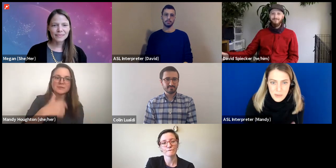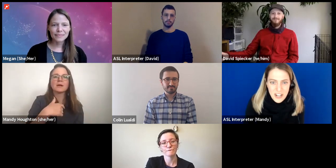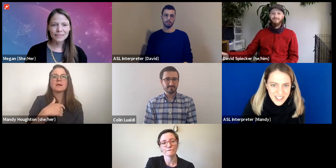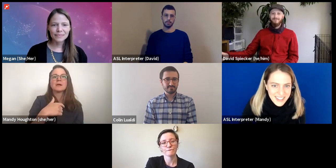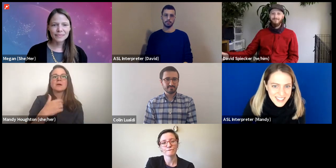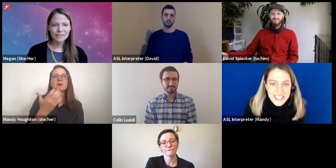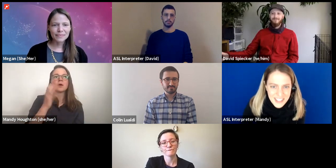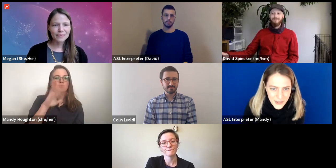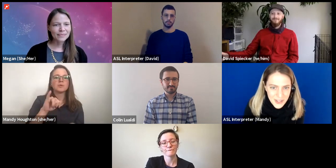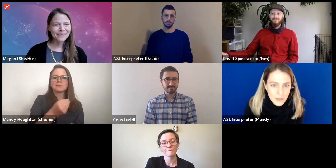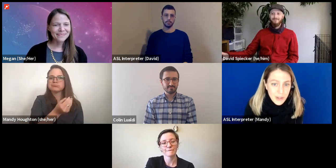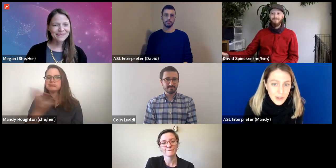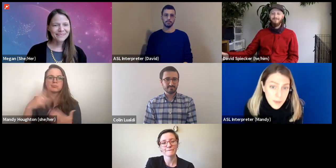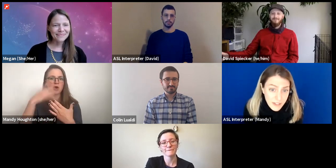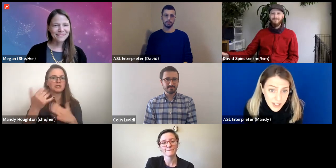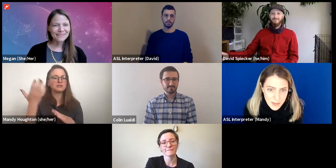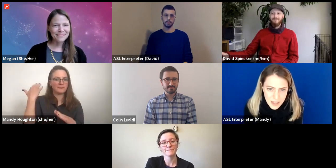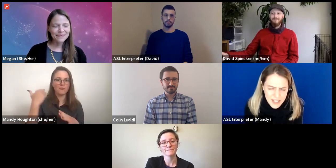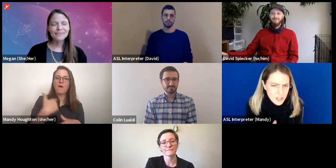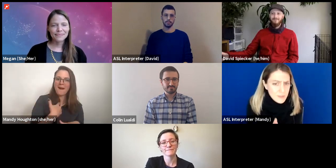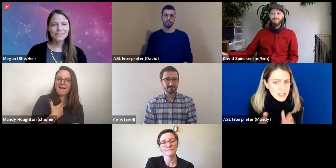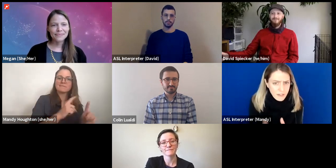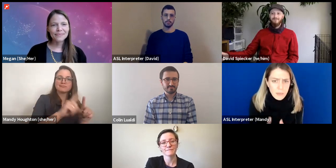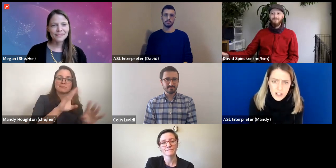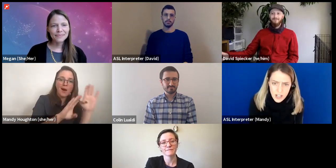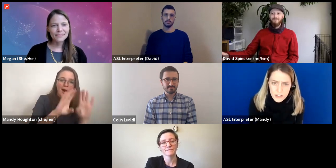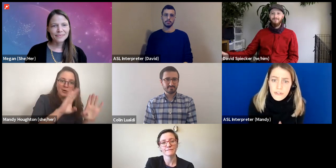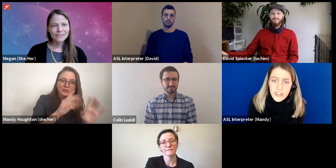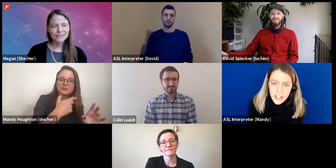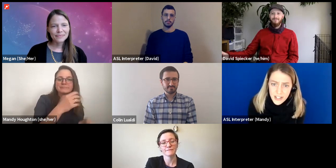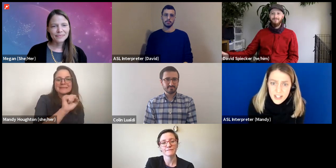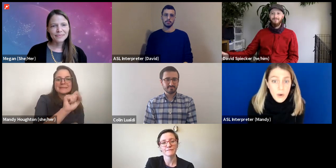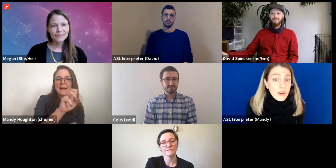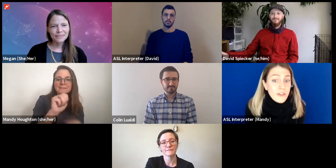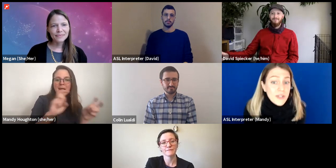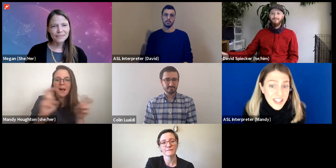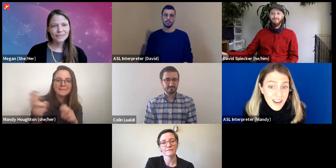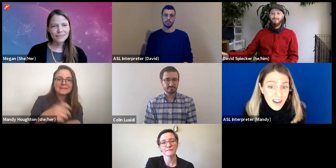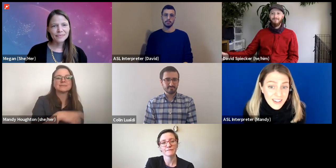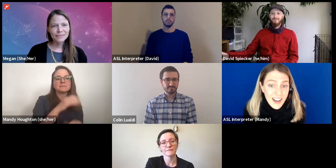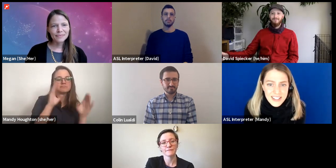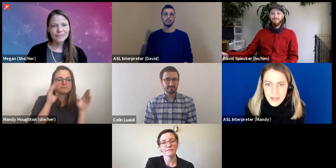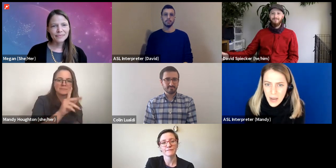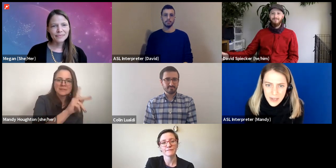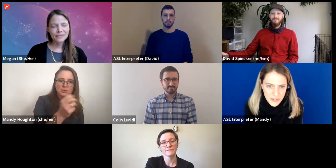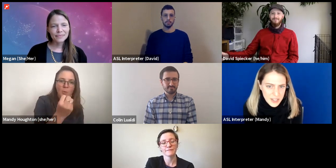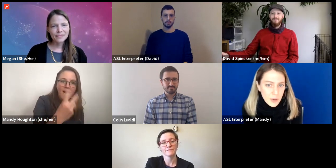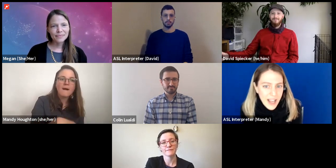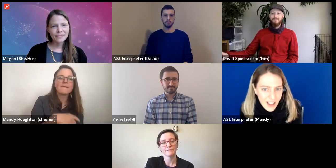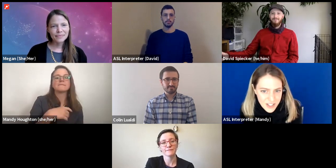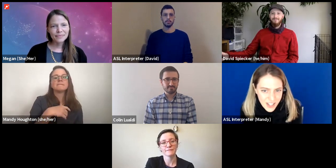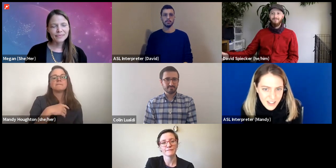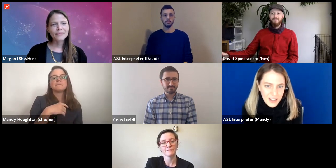that the project can continue if we have appropriate funding in place. And there's been several projects over the years, one focusing on STEM topics, for